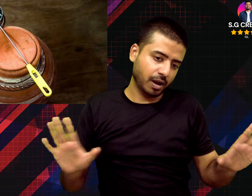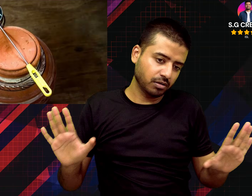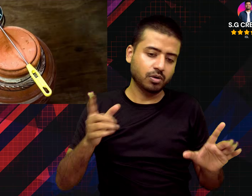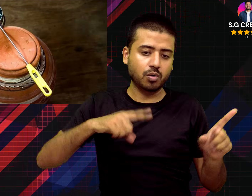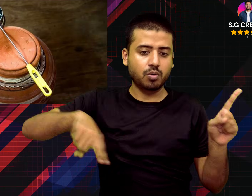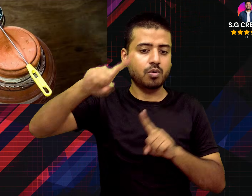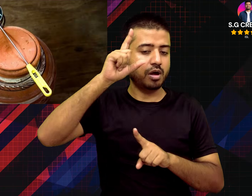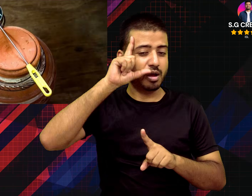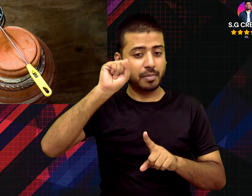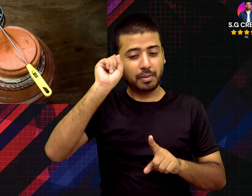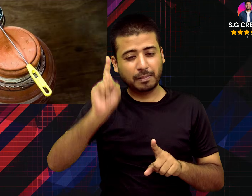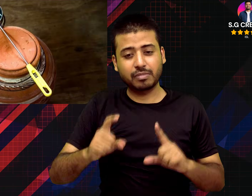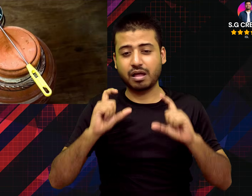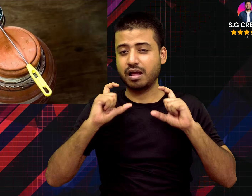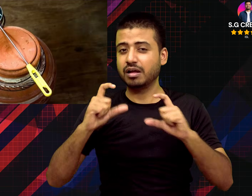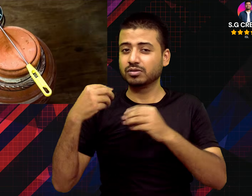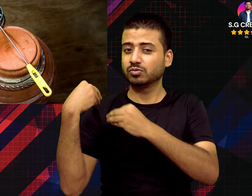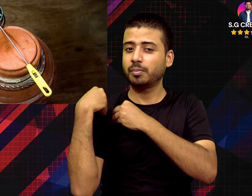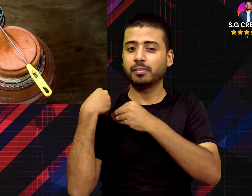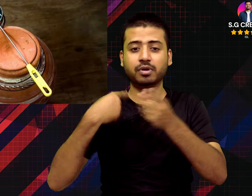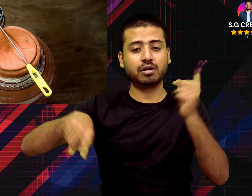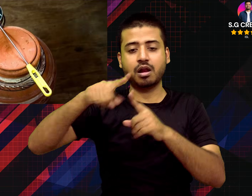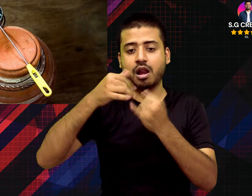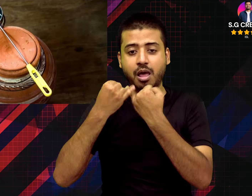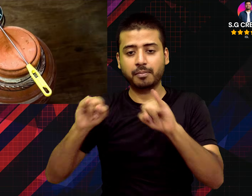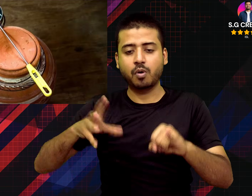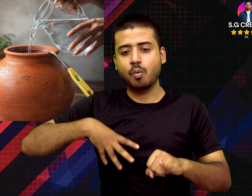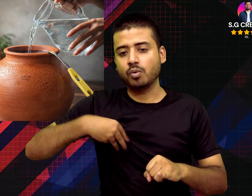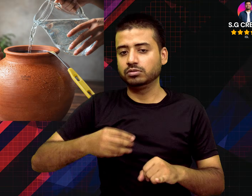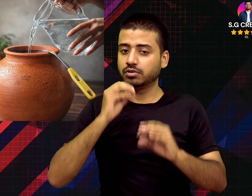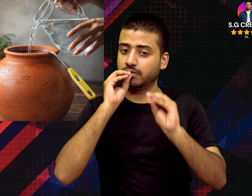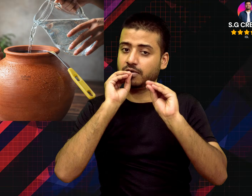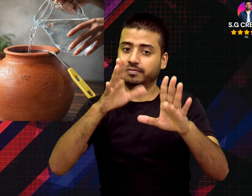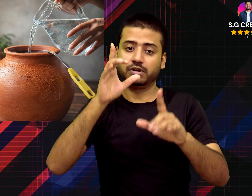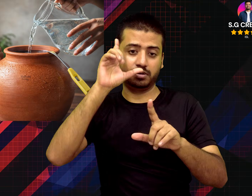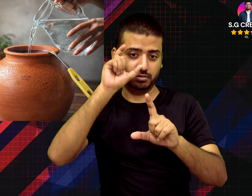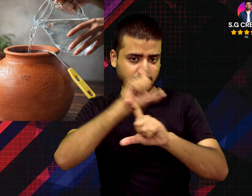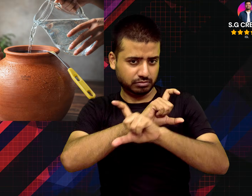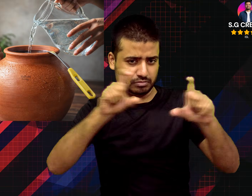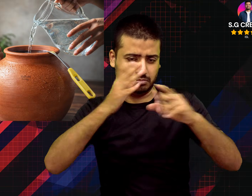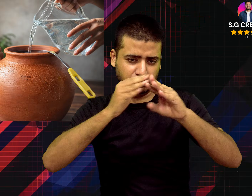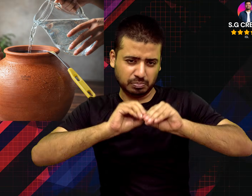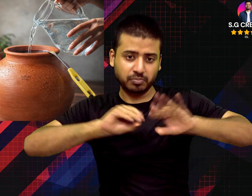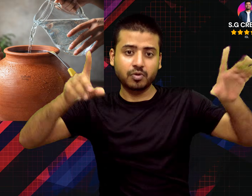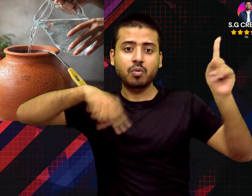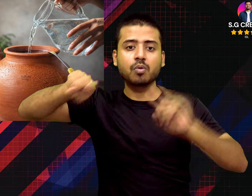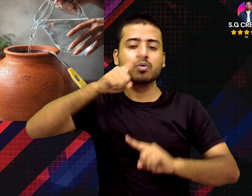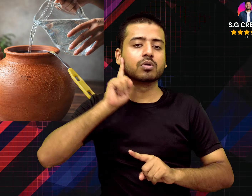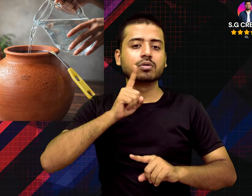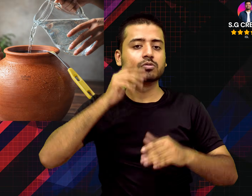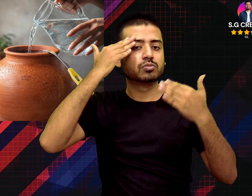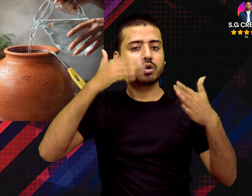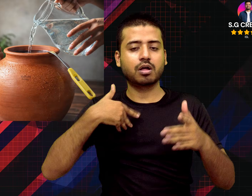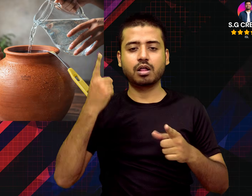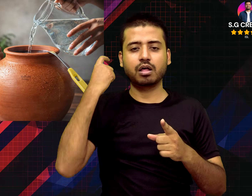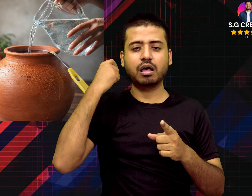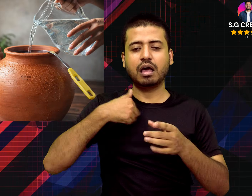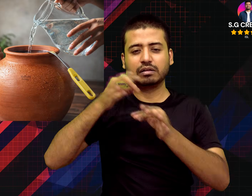soap. The next time you fill the pot, these chemicals will leach back into your drinking water, making it taste like detergent and potentially